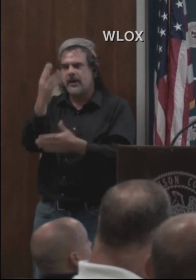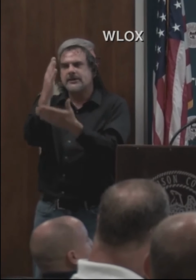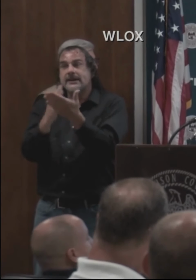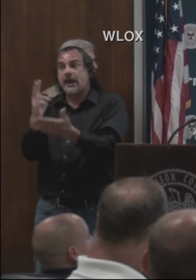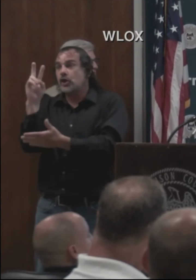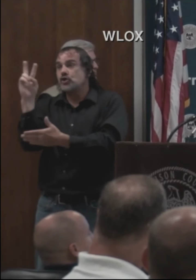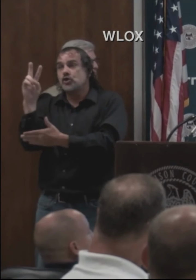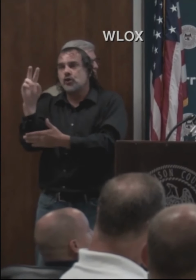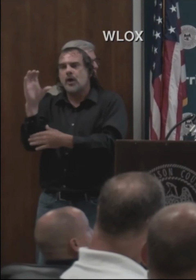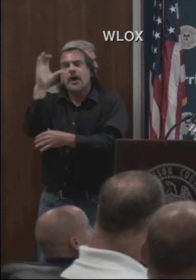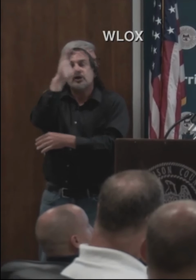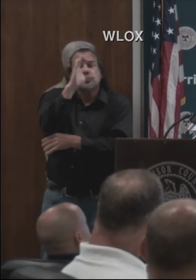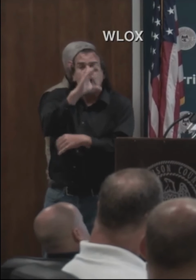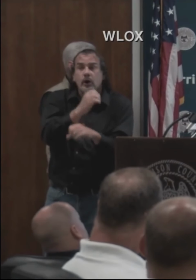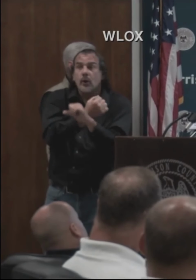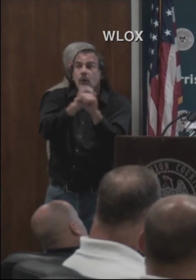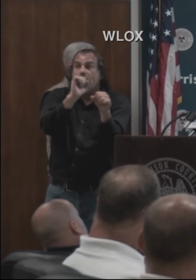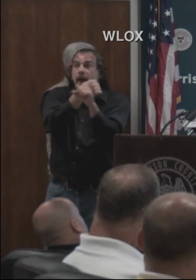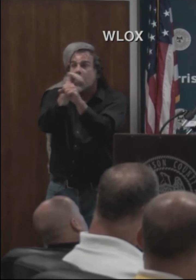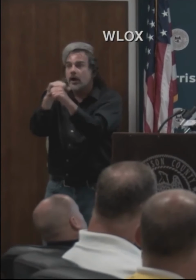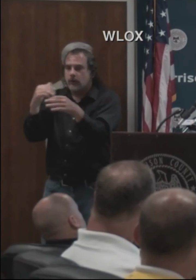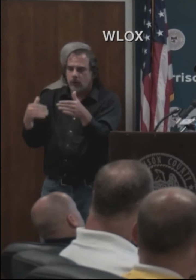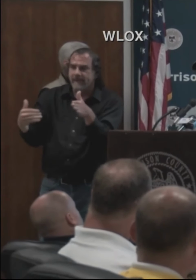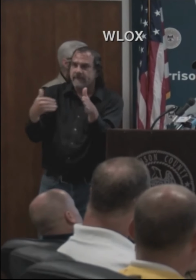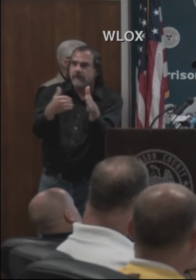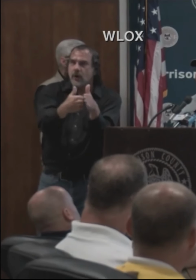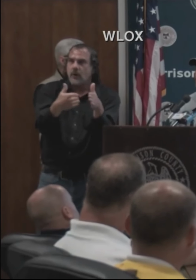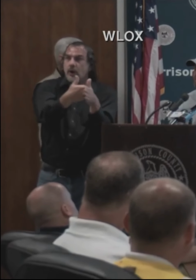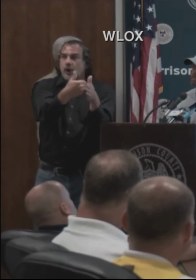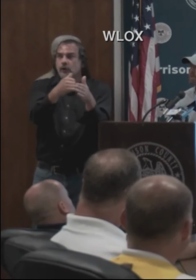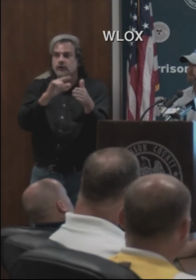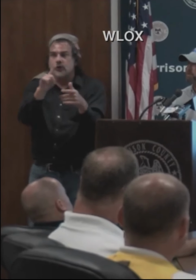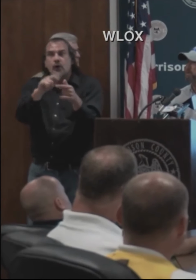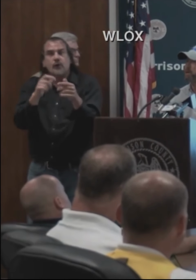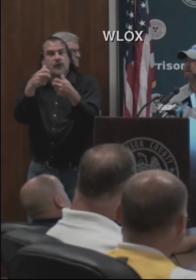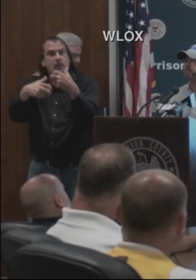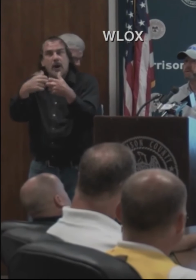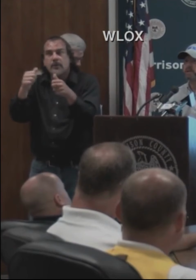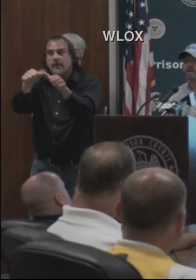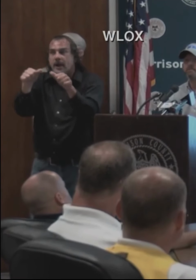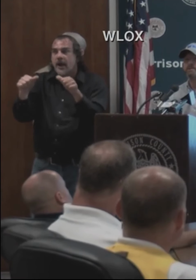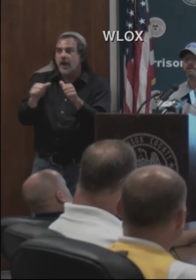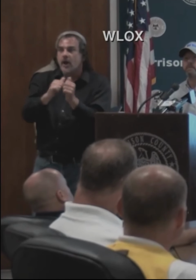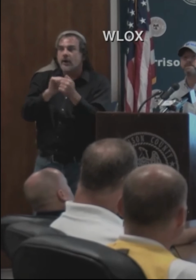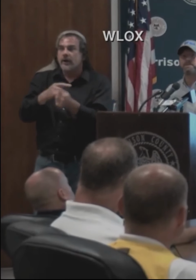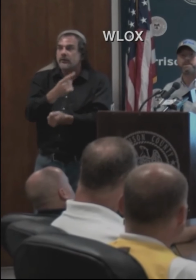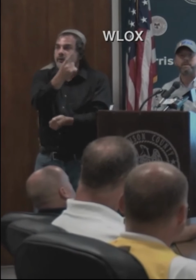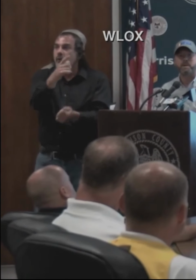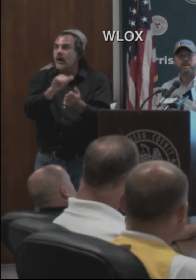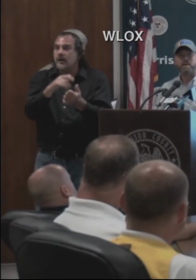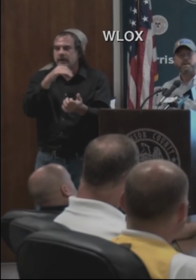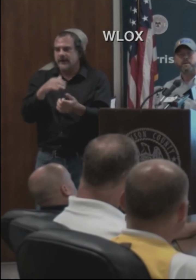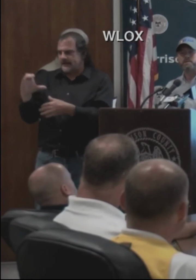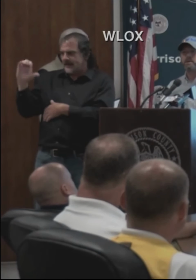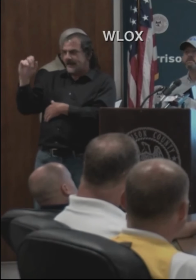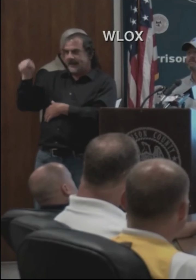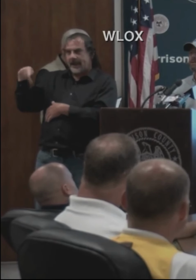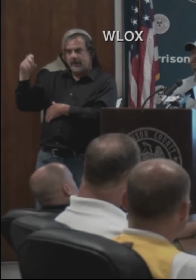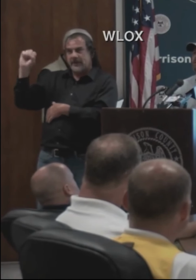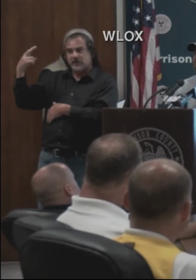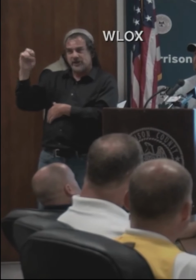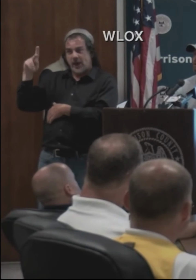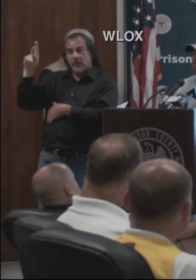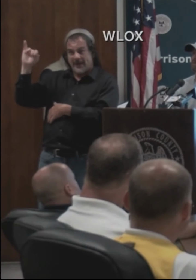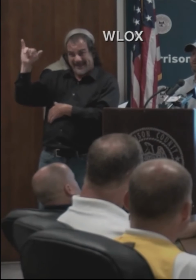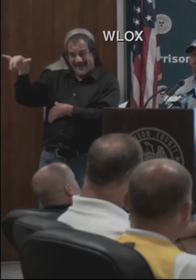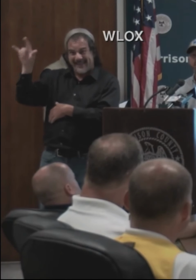elements forward, closer to where we considered the problem areas to be. One of those teams located vicinity of Camp Shelby, Mississippi, and those teams will be